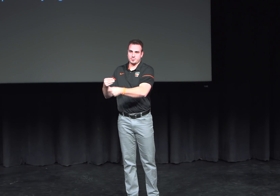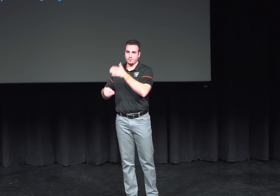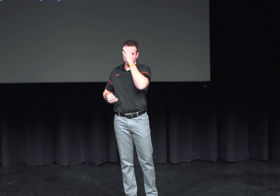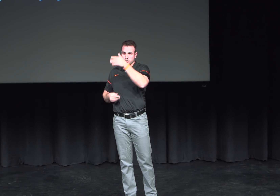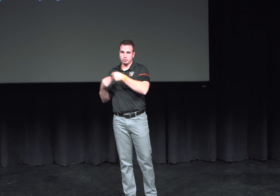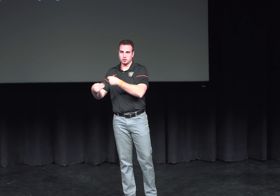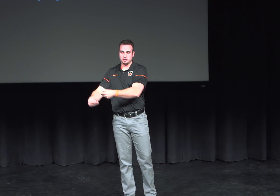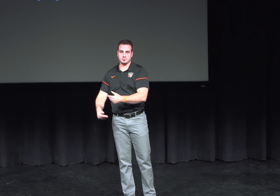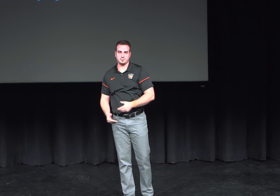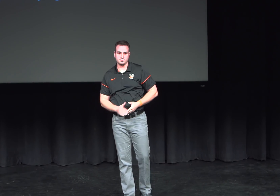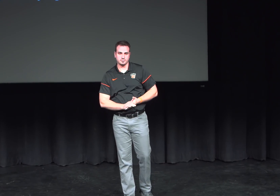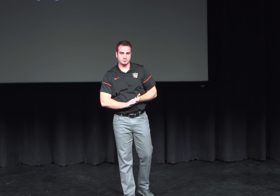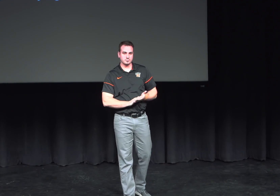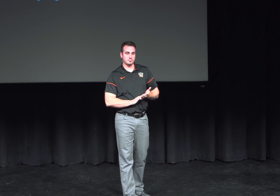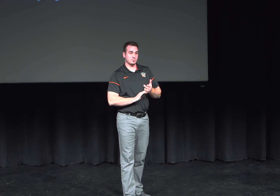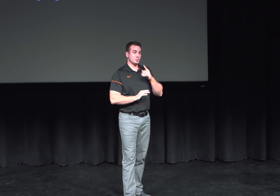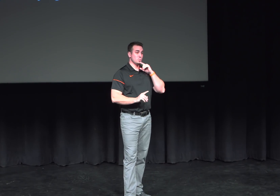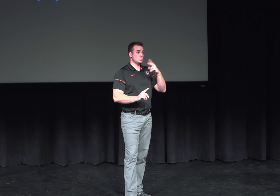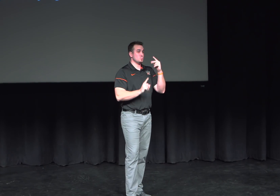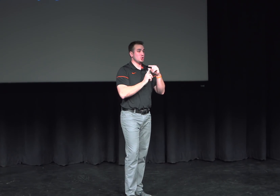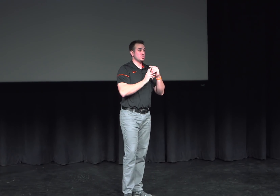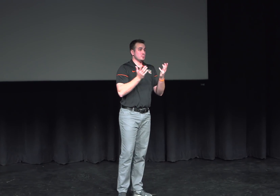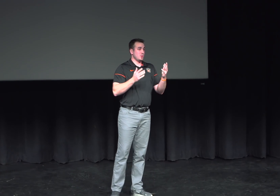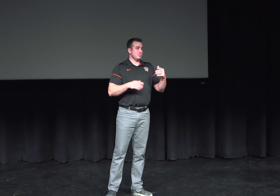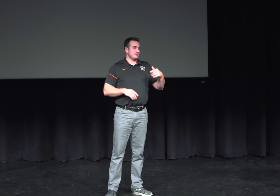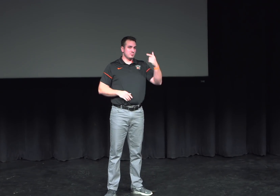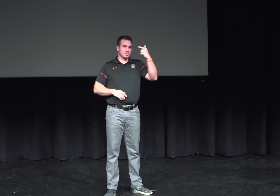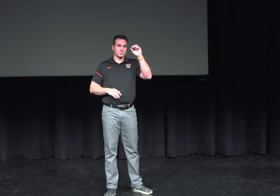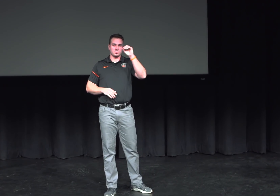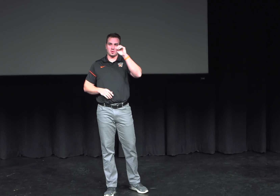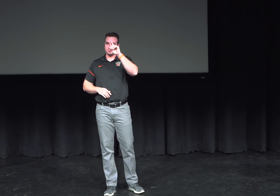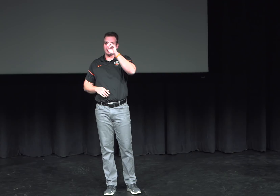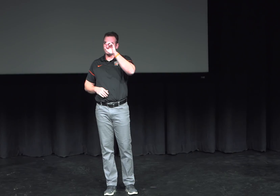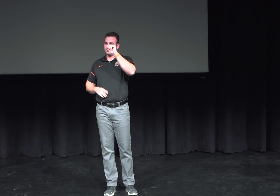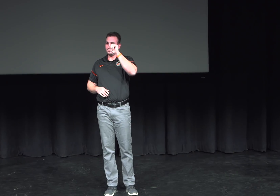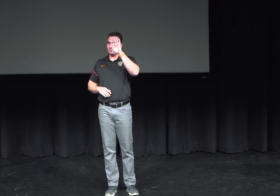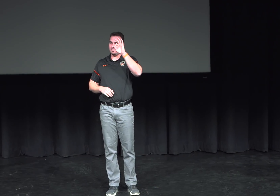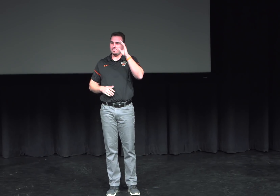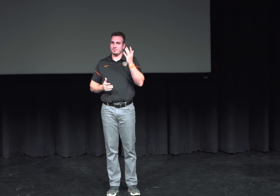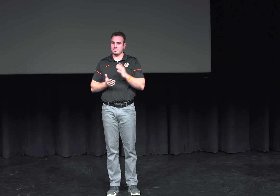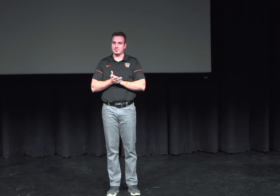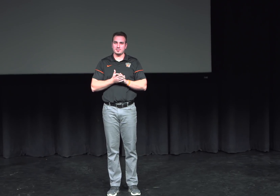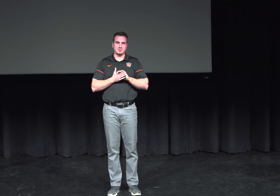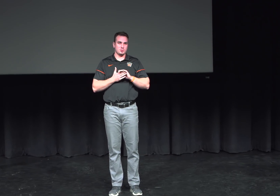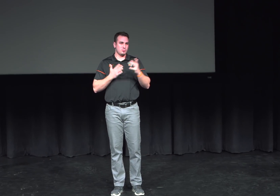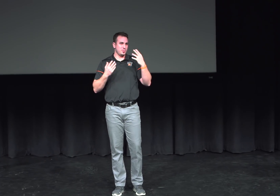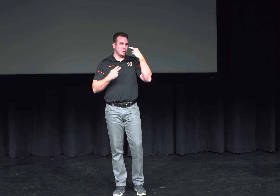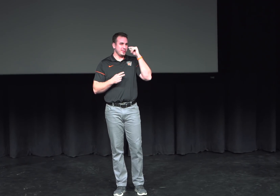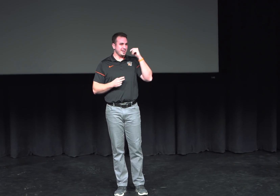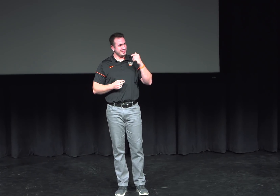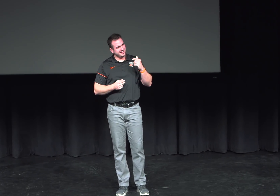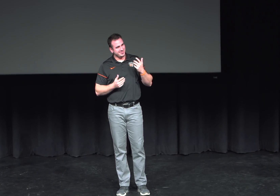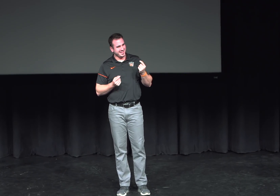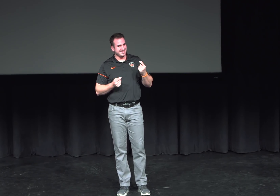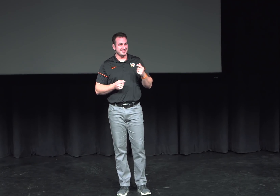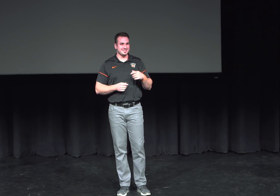2 words, and they've made their mark. The 2 words are, go deaf. I know you're a little puzzled. You're like,